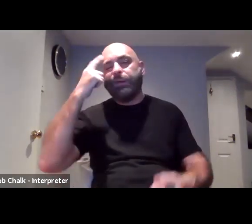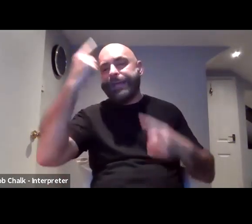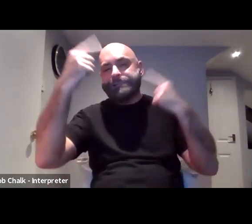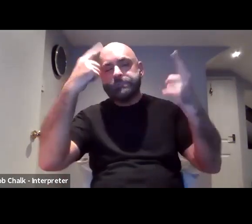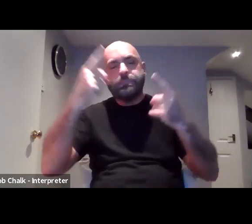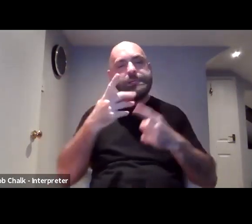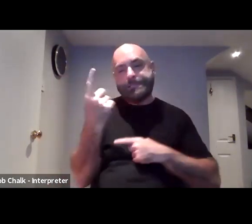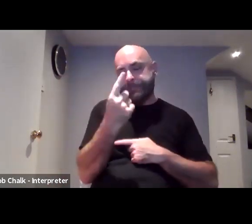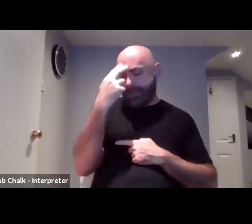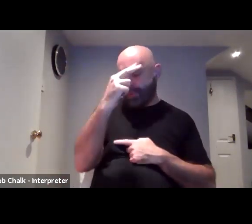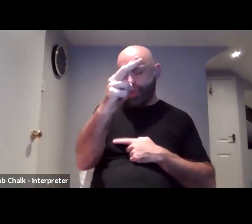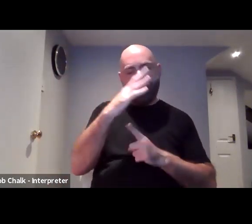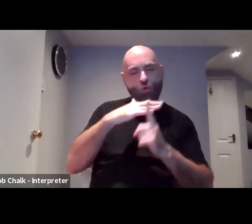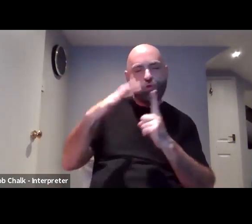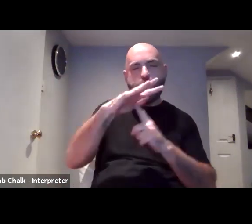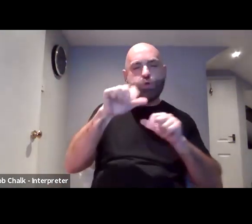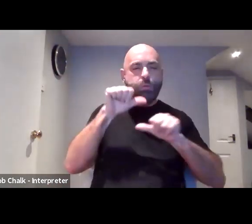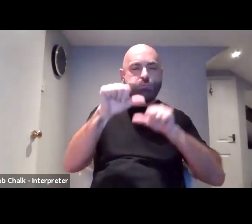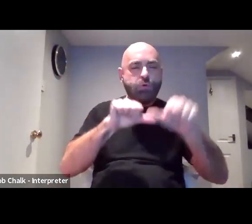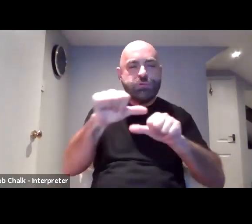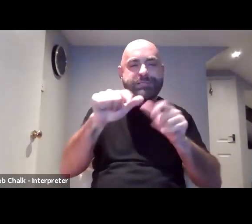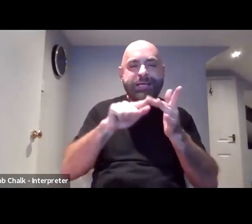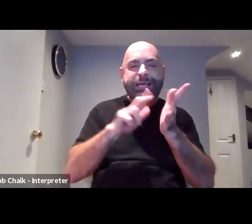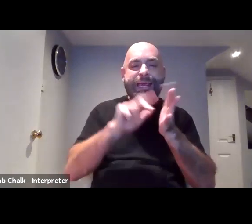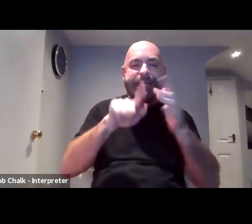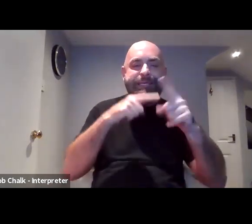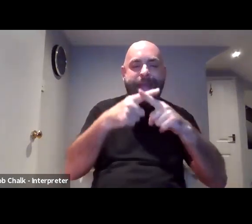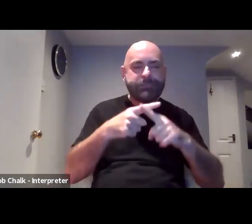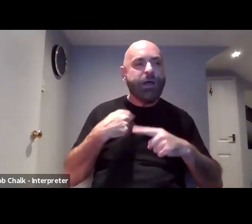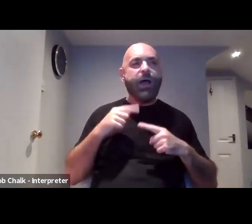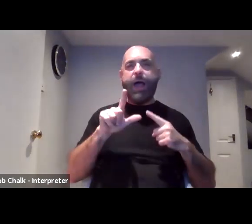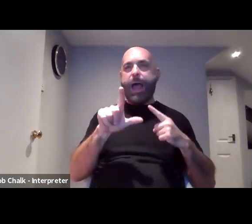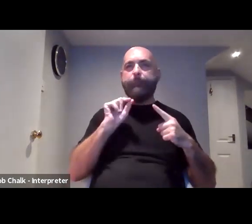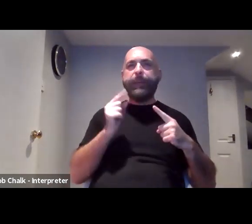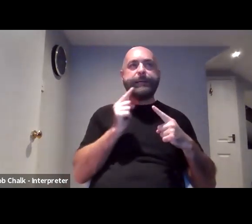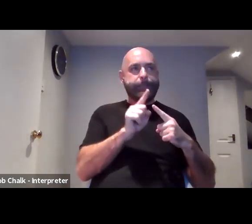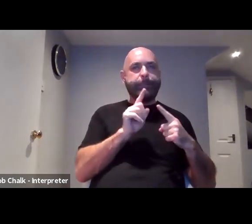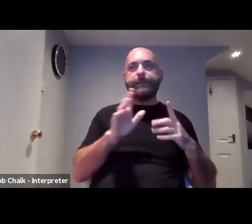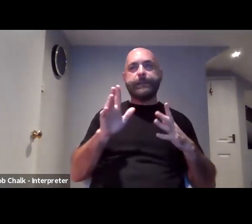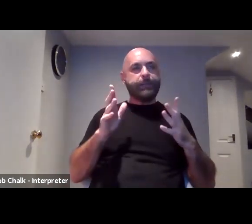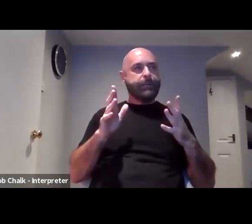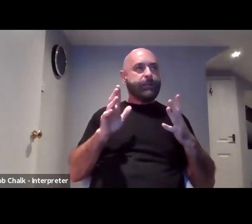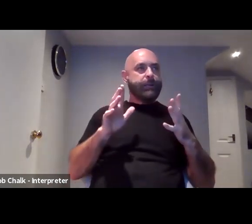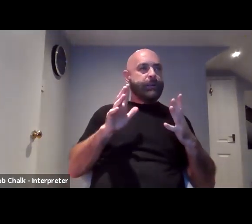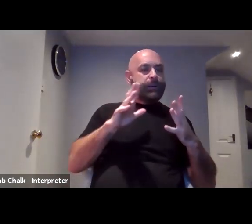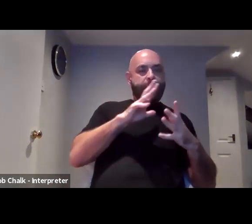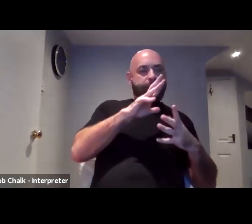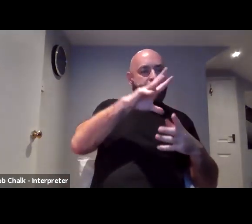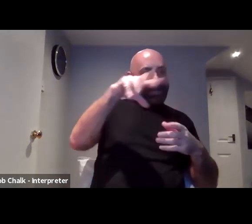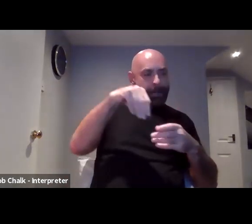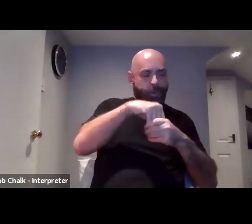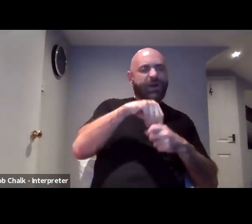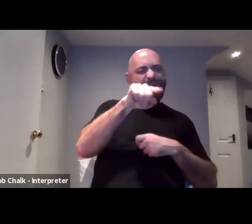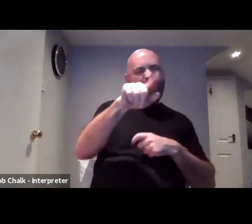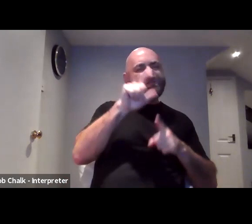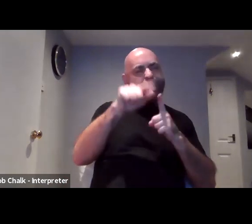There's something called the Social Progress Index, and I chose a measure, inclusiveness. We've done this